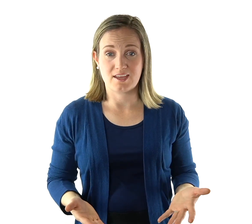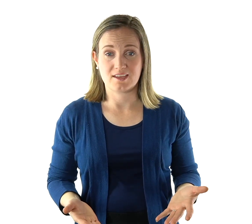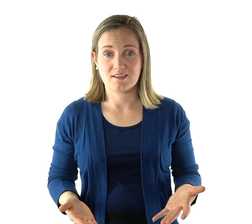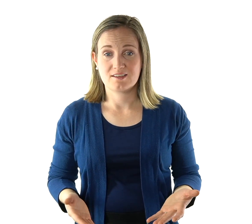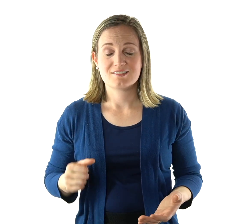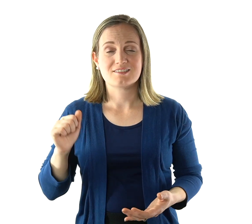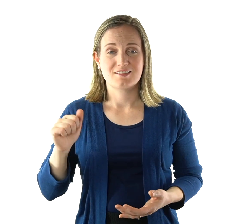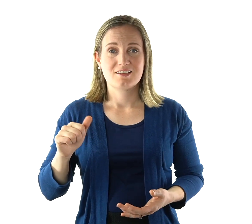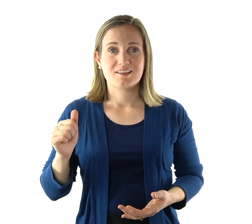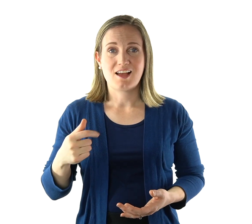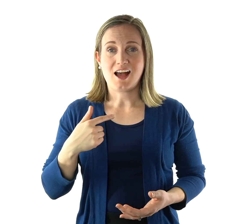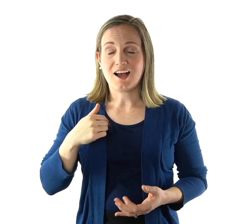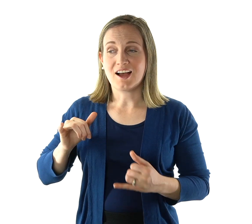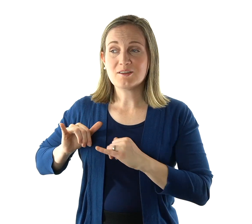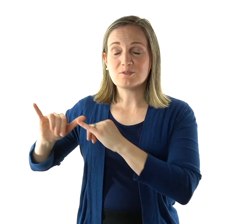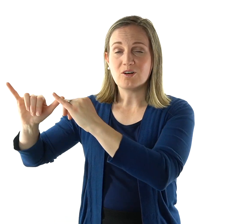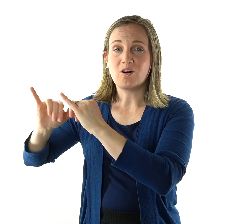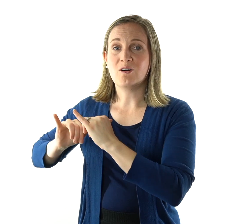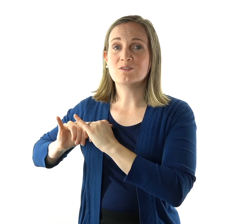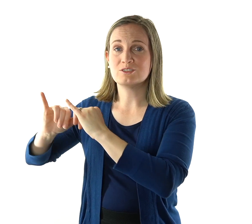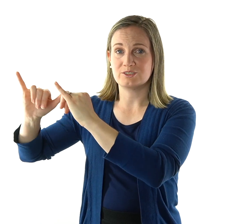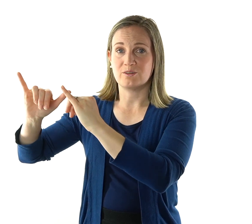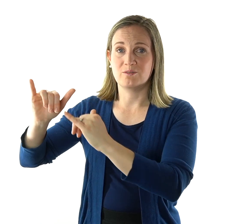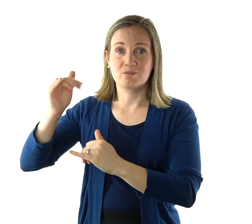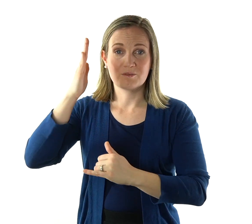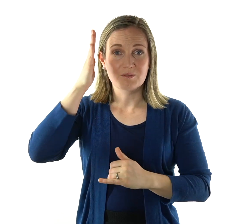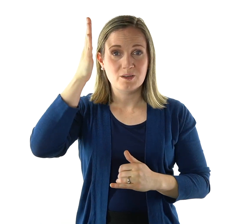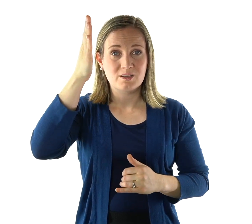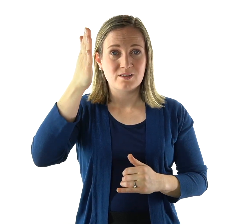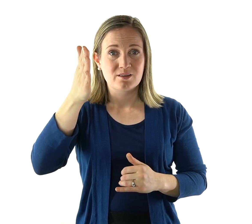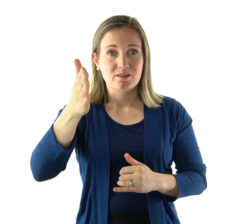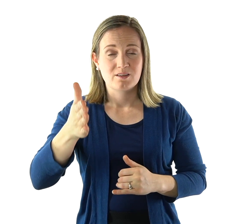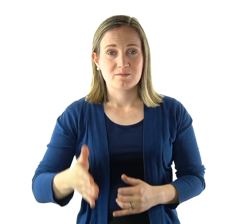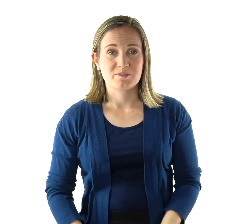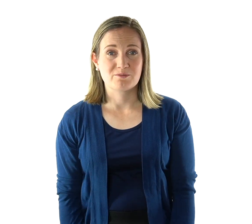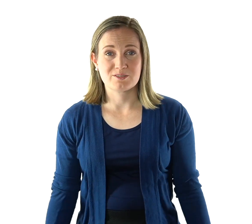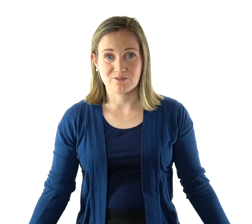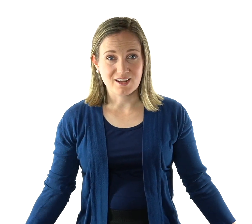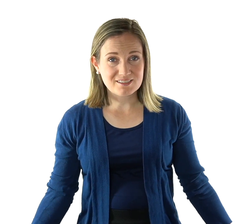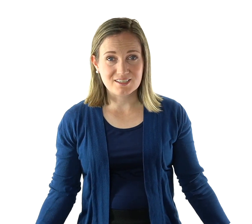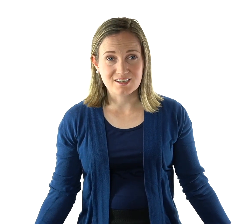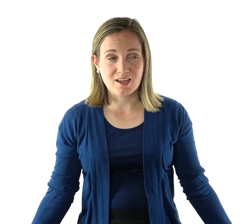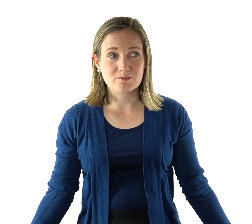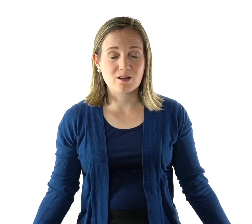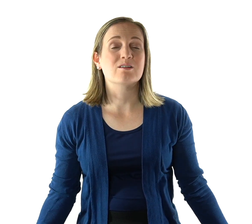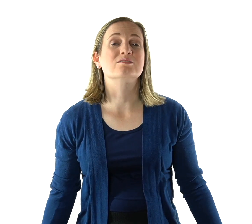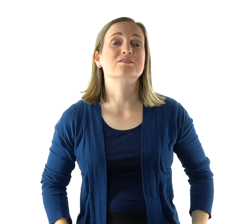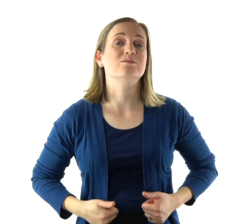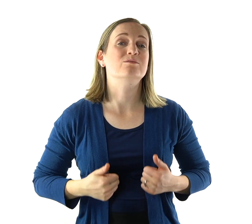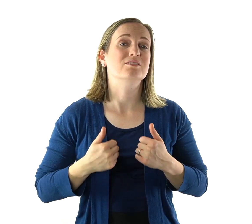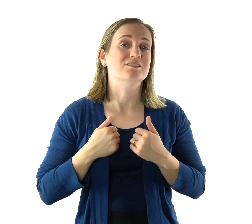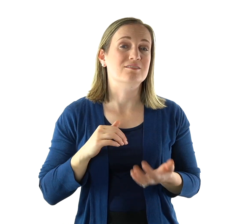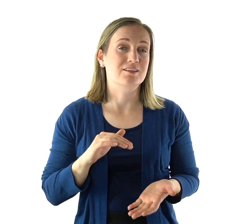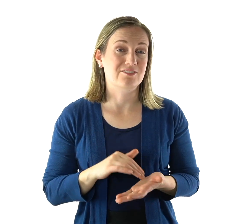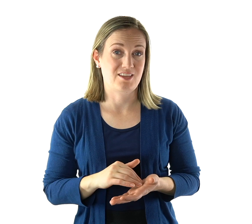way, I will also be resurrected. I will also live again.